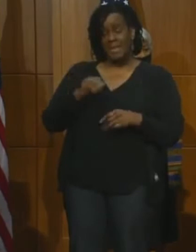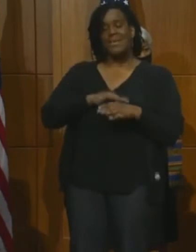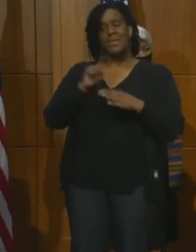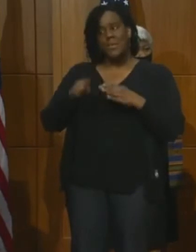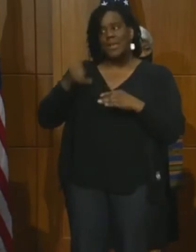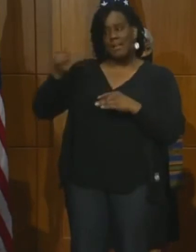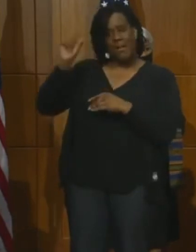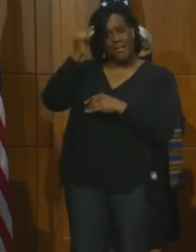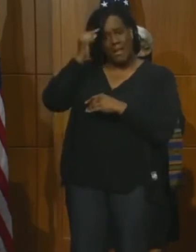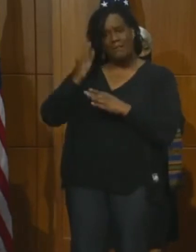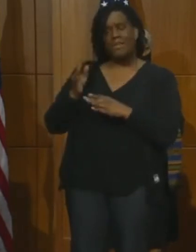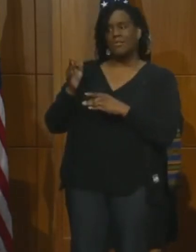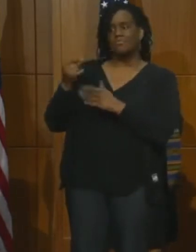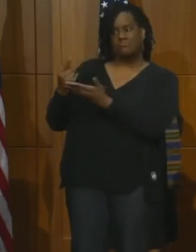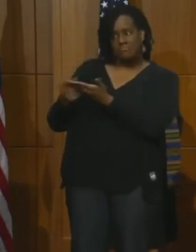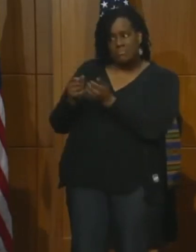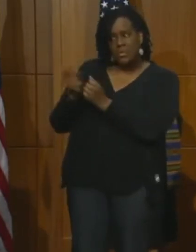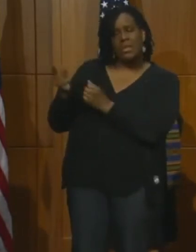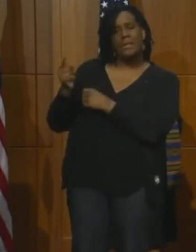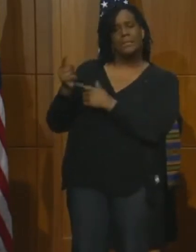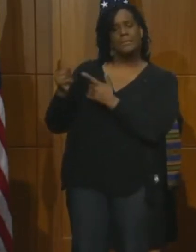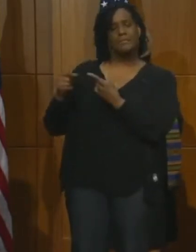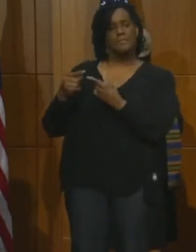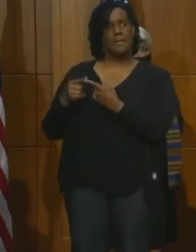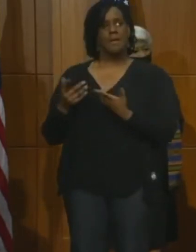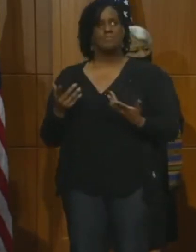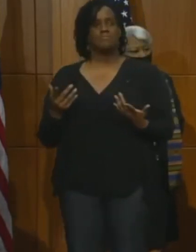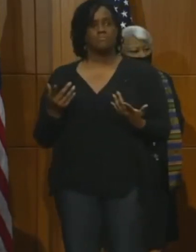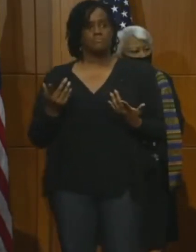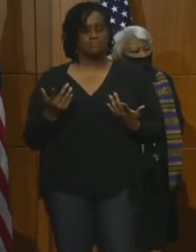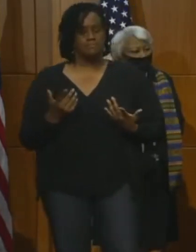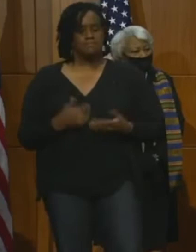called the governor and I talked to him about